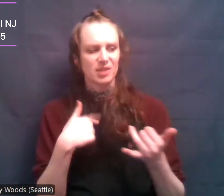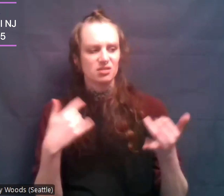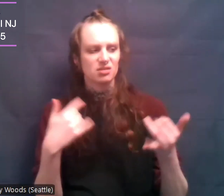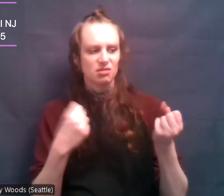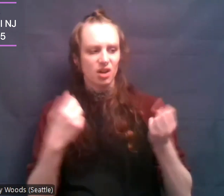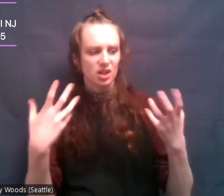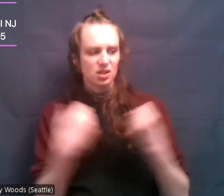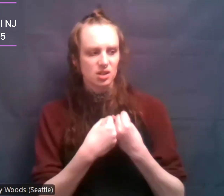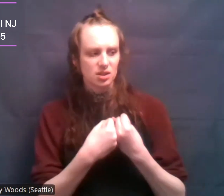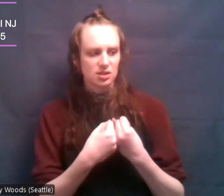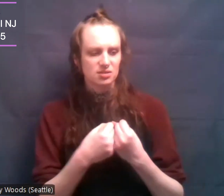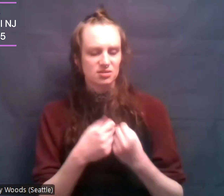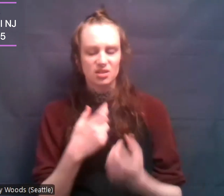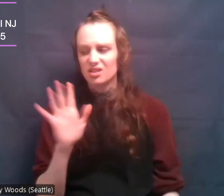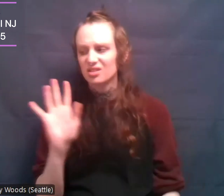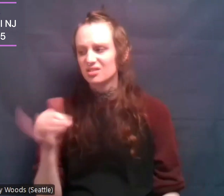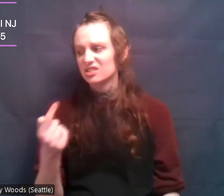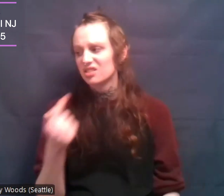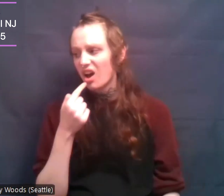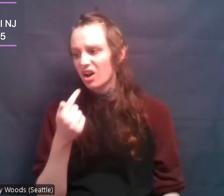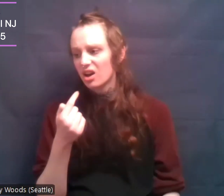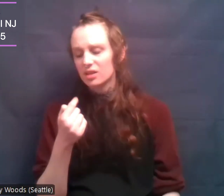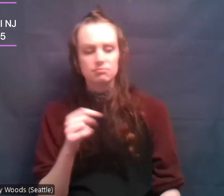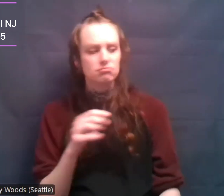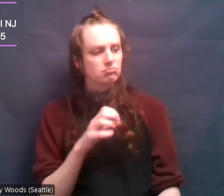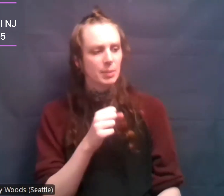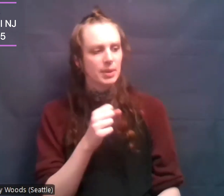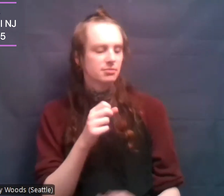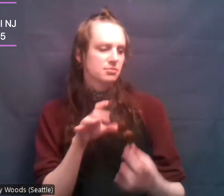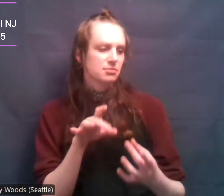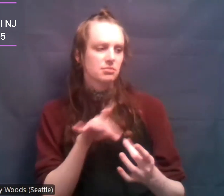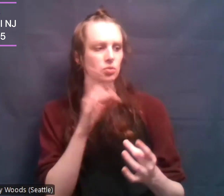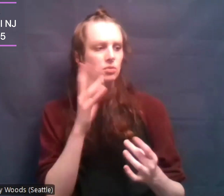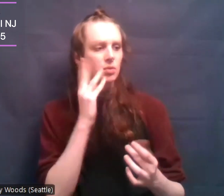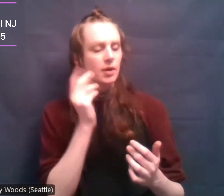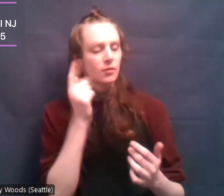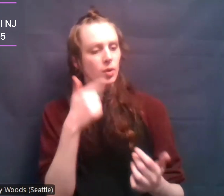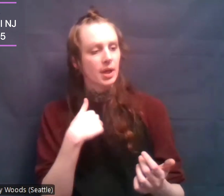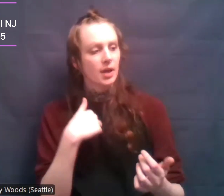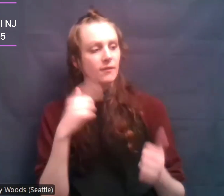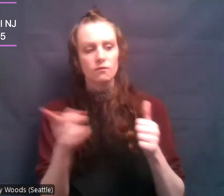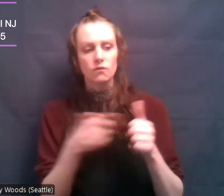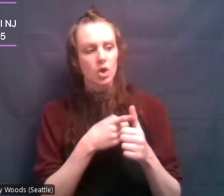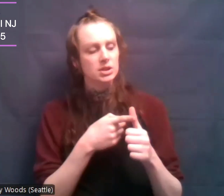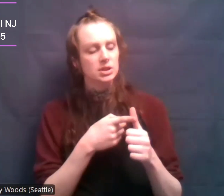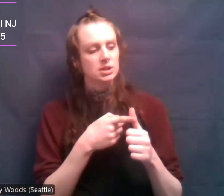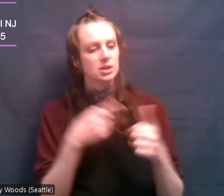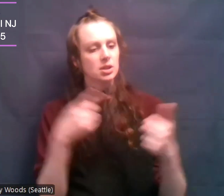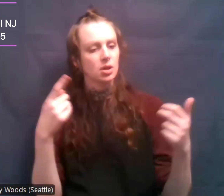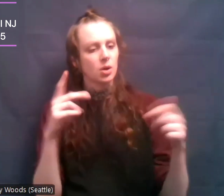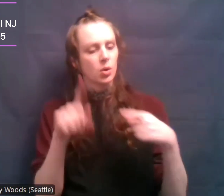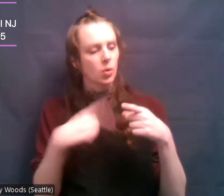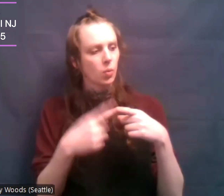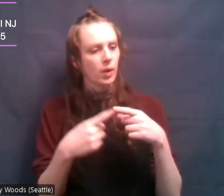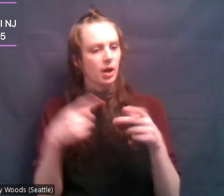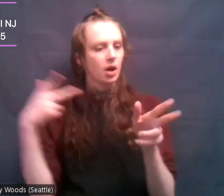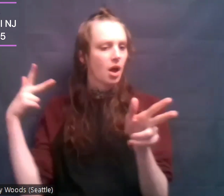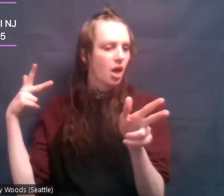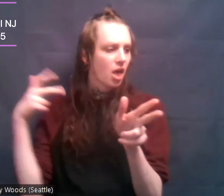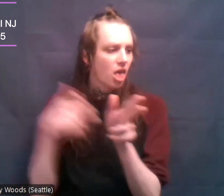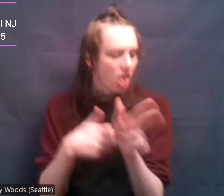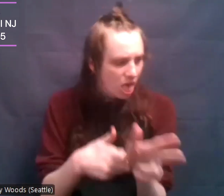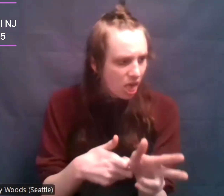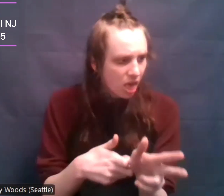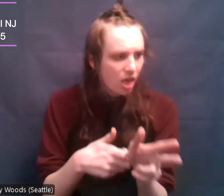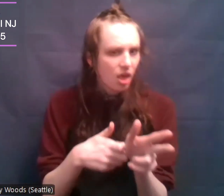yeah, but it was a spiritual experience for me because when the first thing happened, when the car hit the back of my car, my first